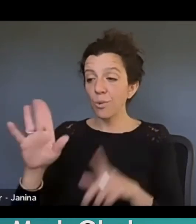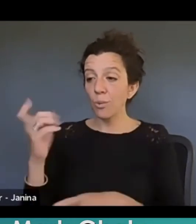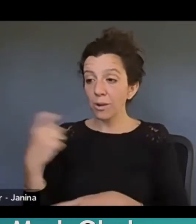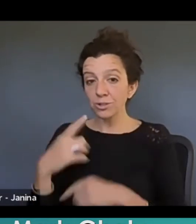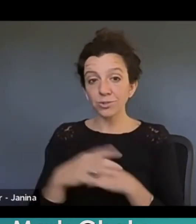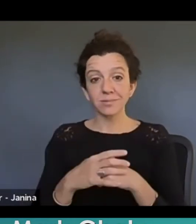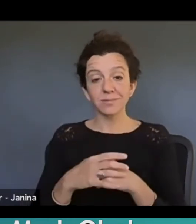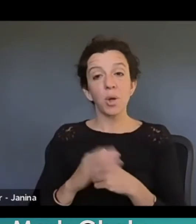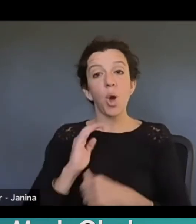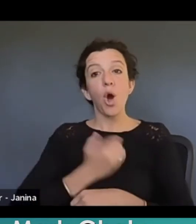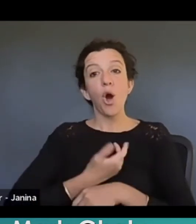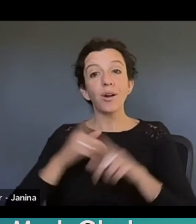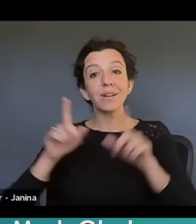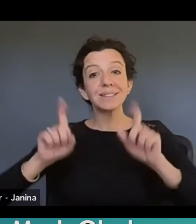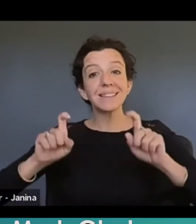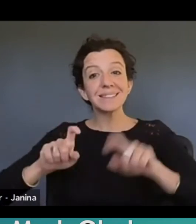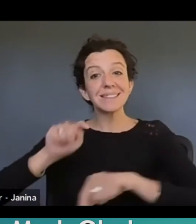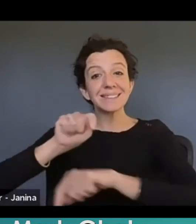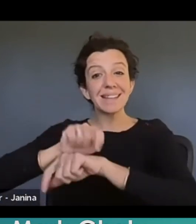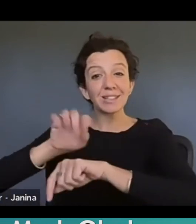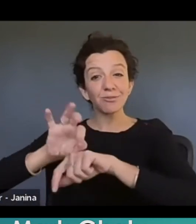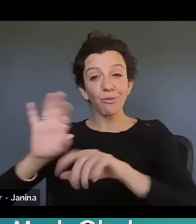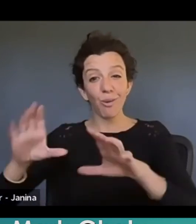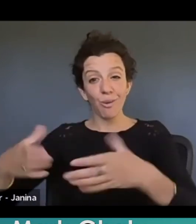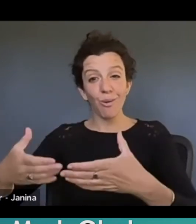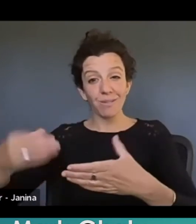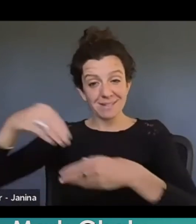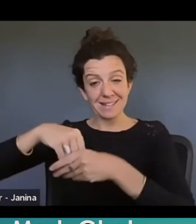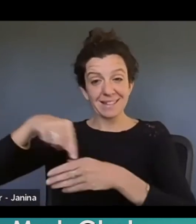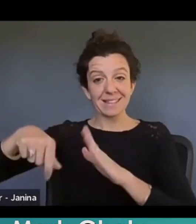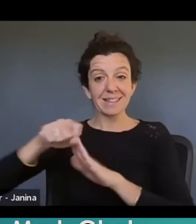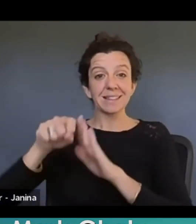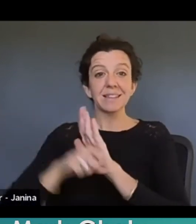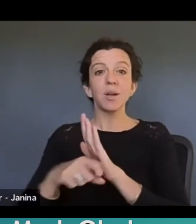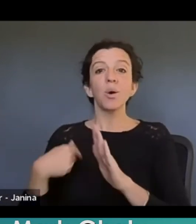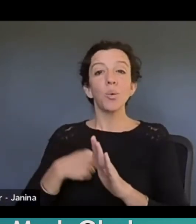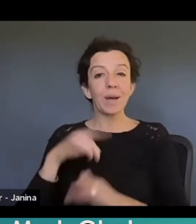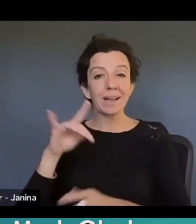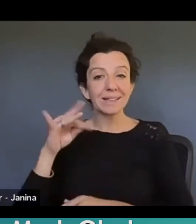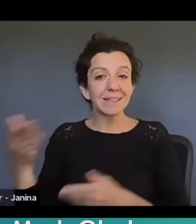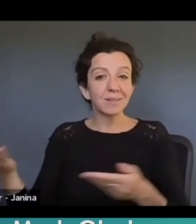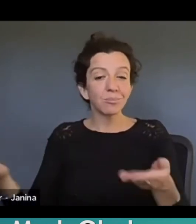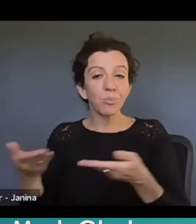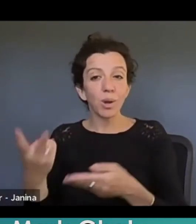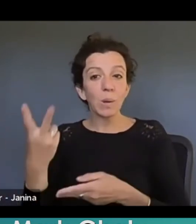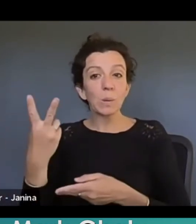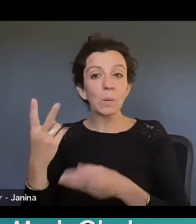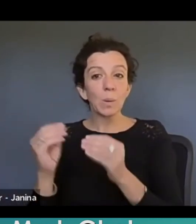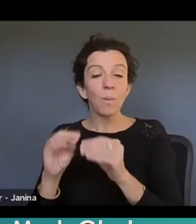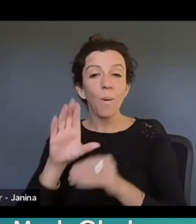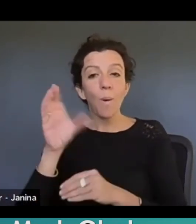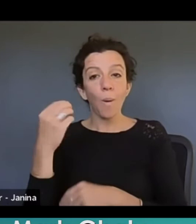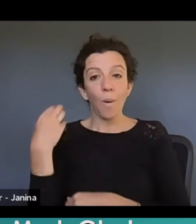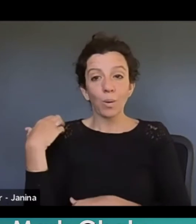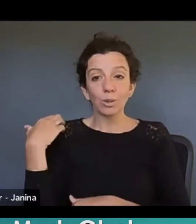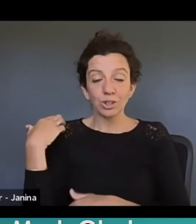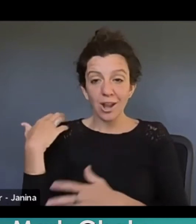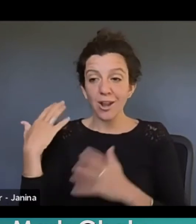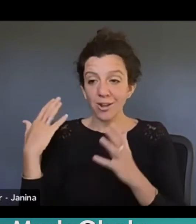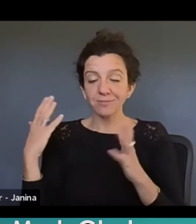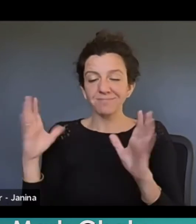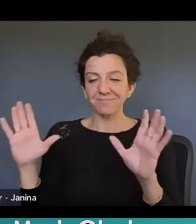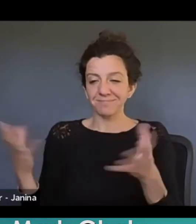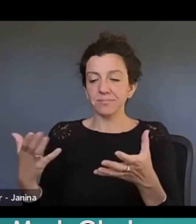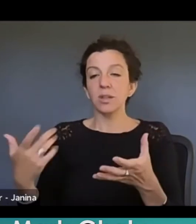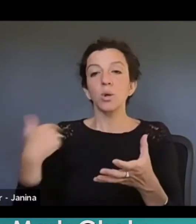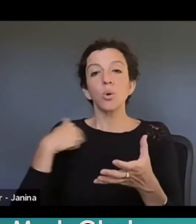which recently brought together 2 new co-chairs, is constantly looking at innovations in testing. We're